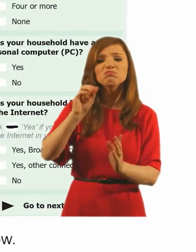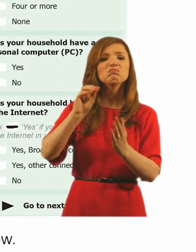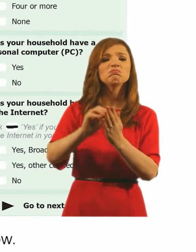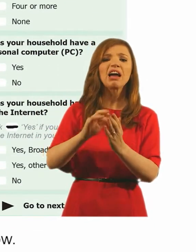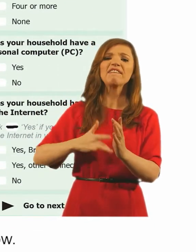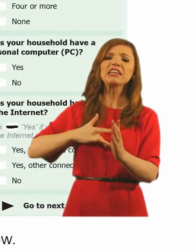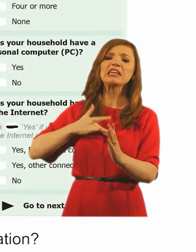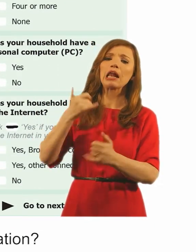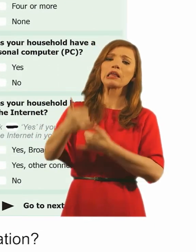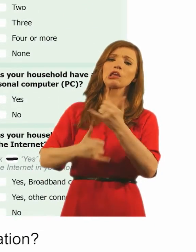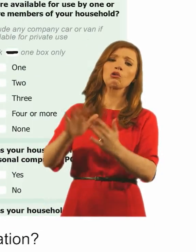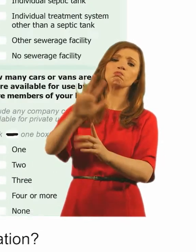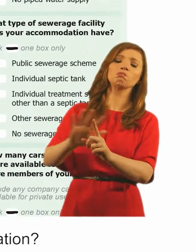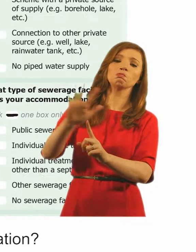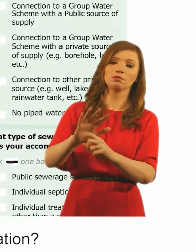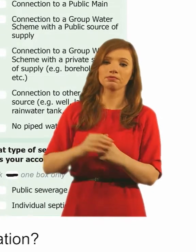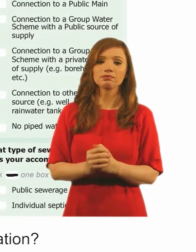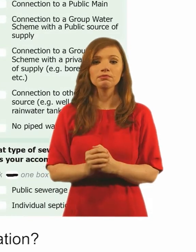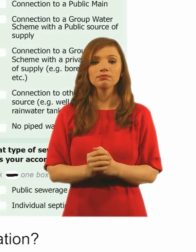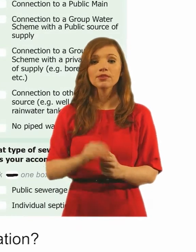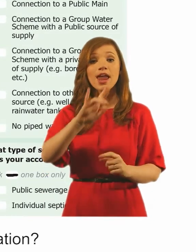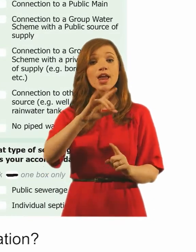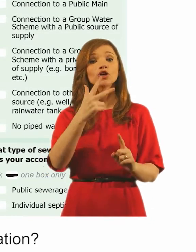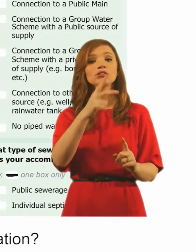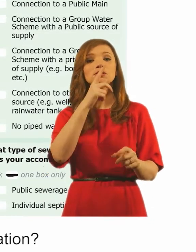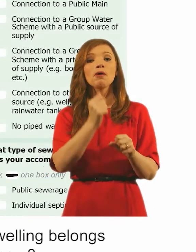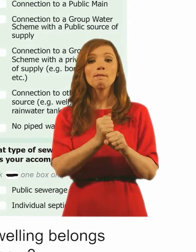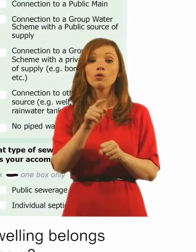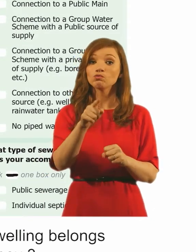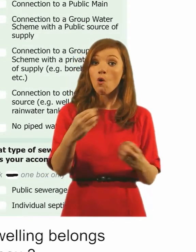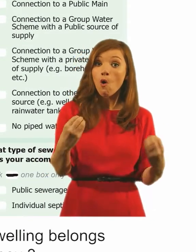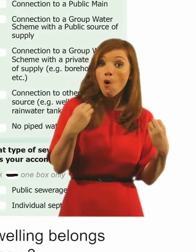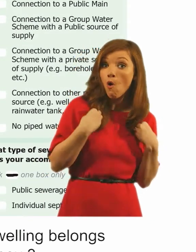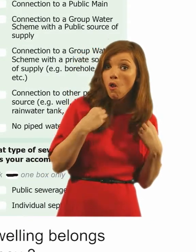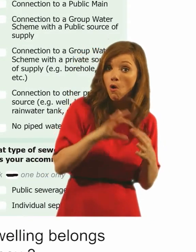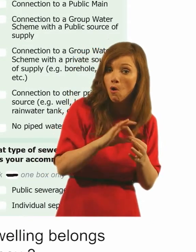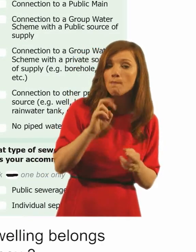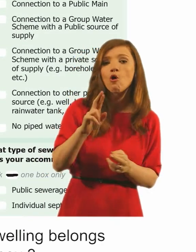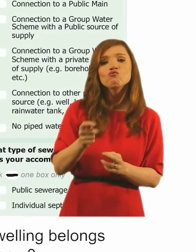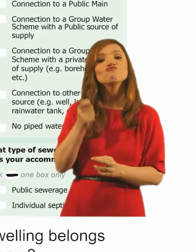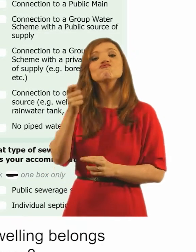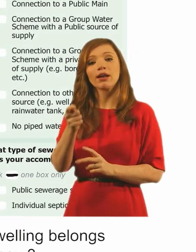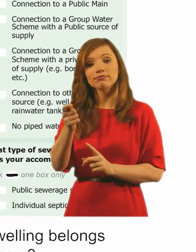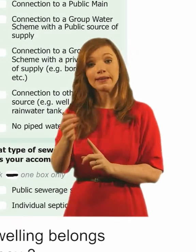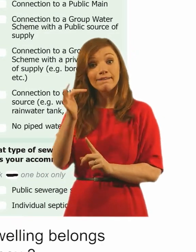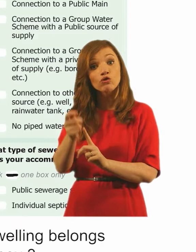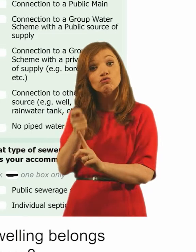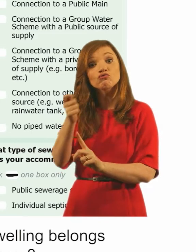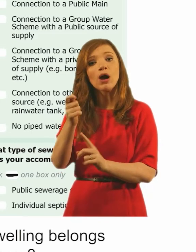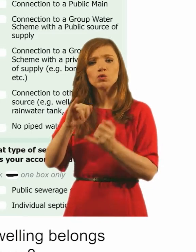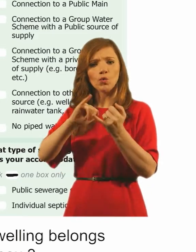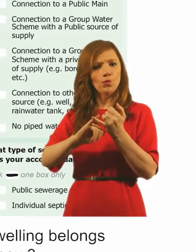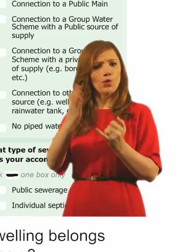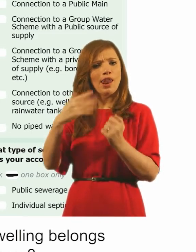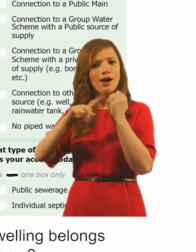built as best you know, whether you own or rent your accommodation, and if you do rent, who is your landlord. If your dwelling belongs